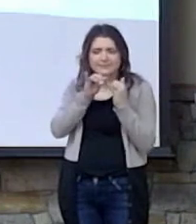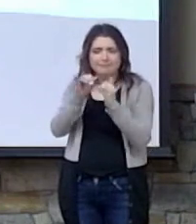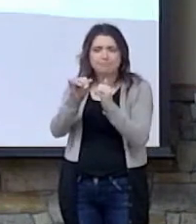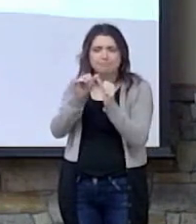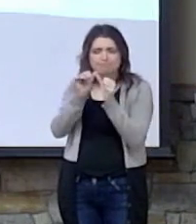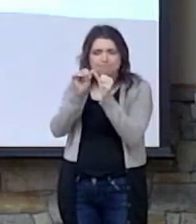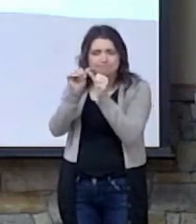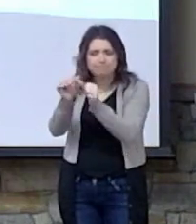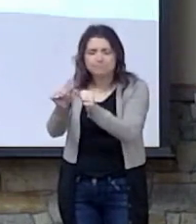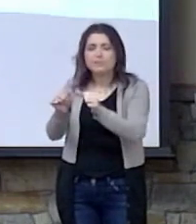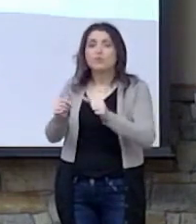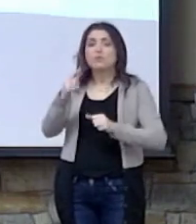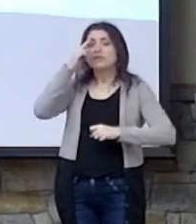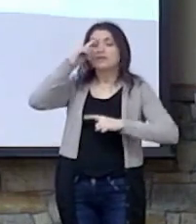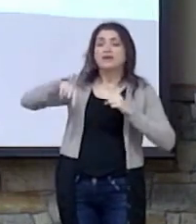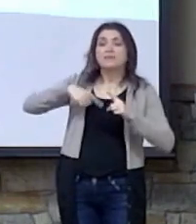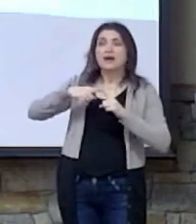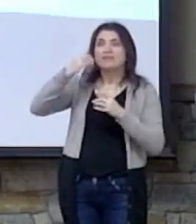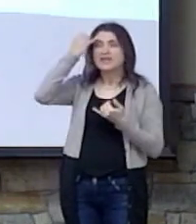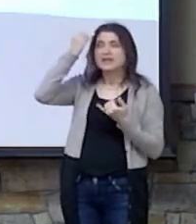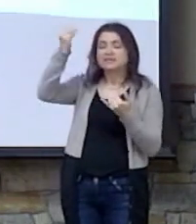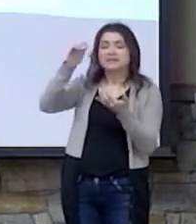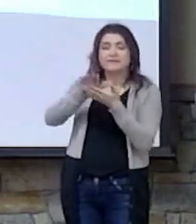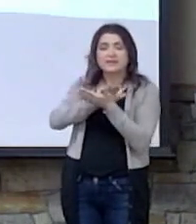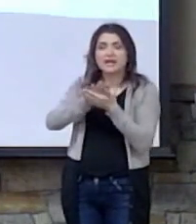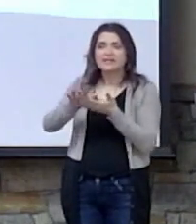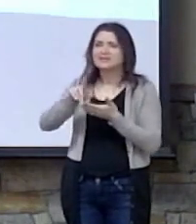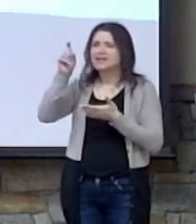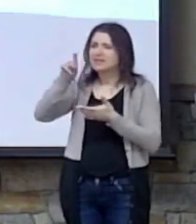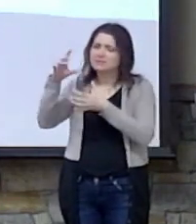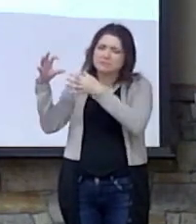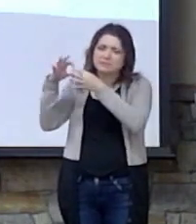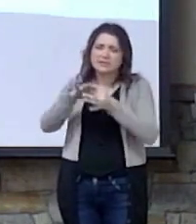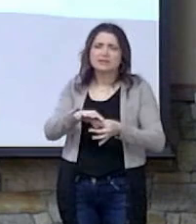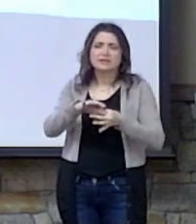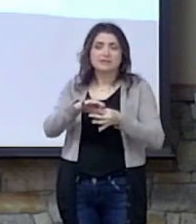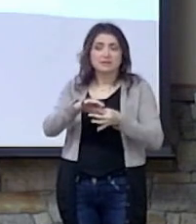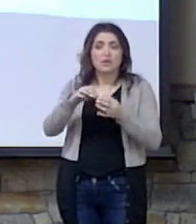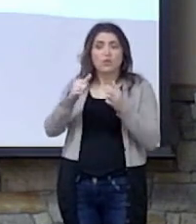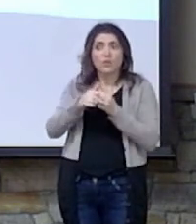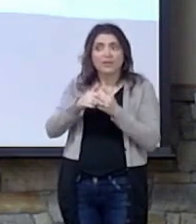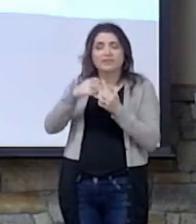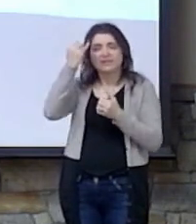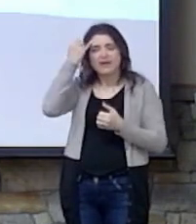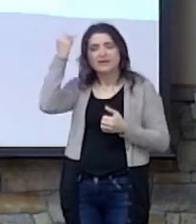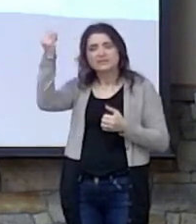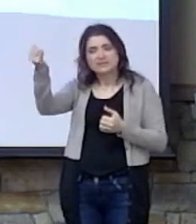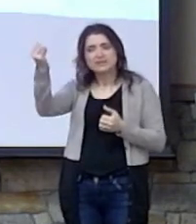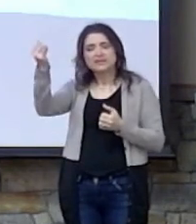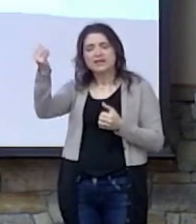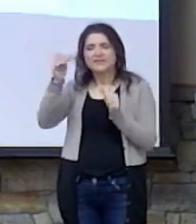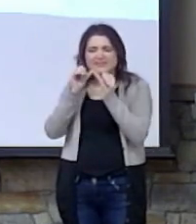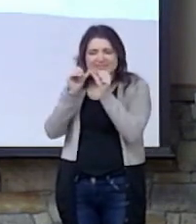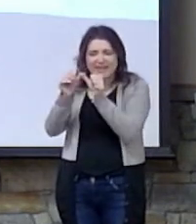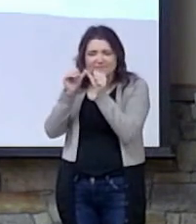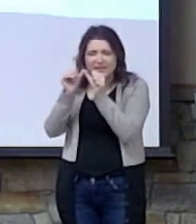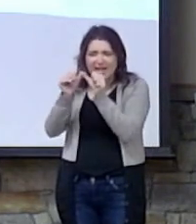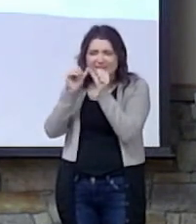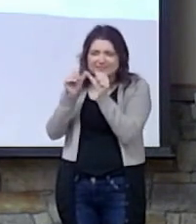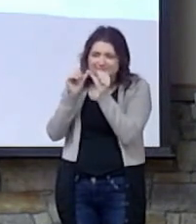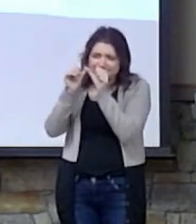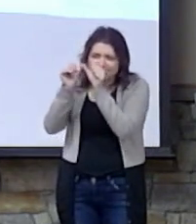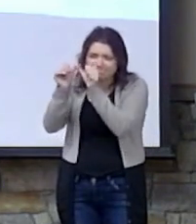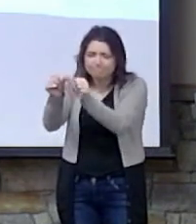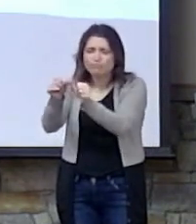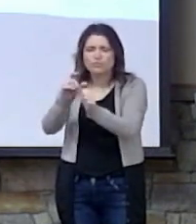that when you think about the idea of kindness, it has to be connected with this idea of steadfast,